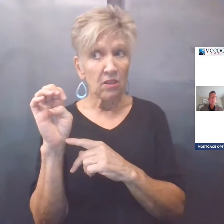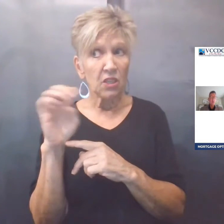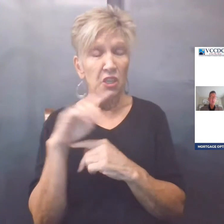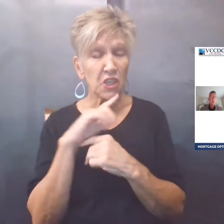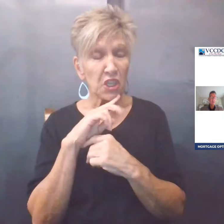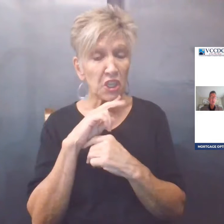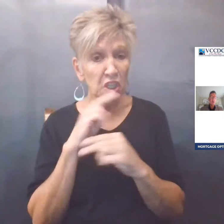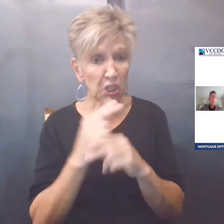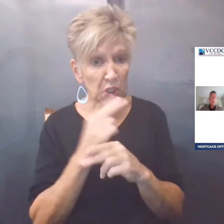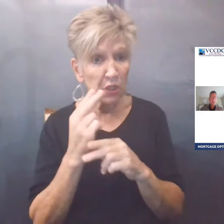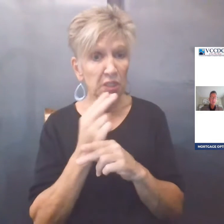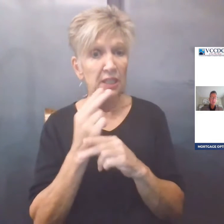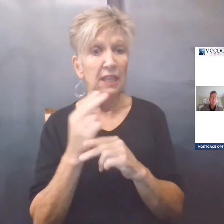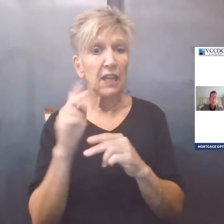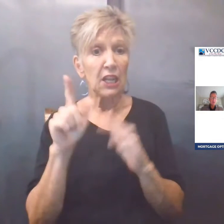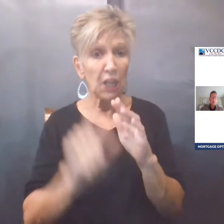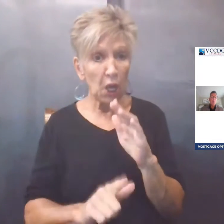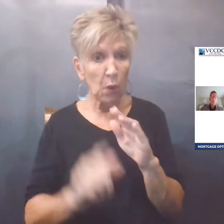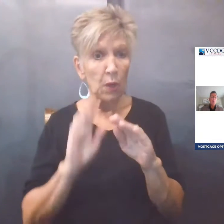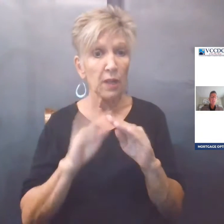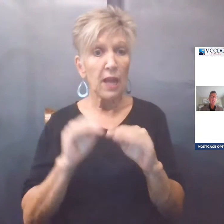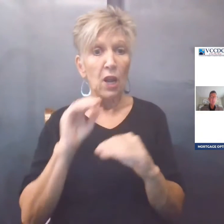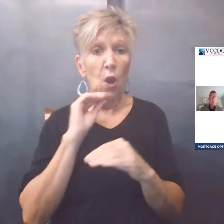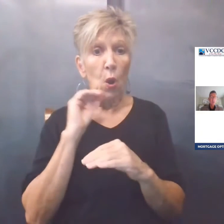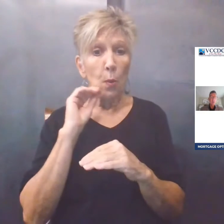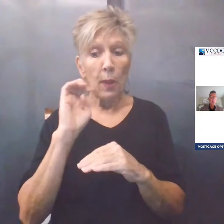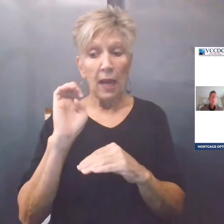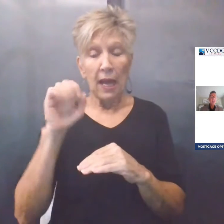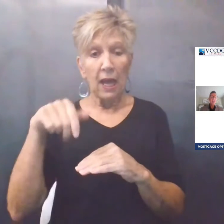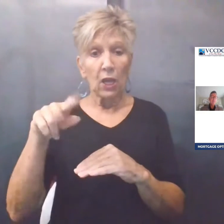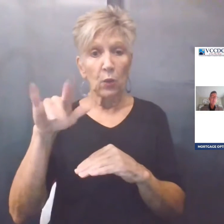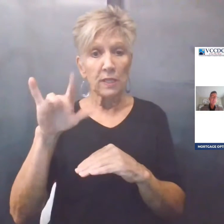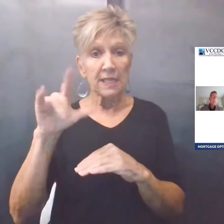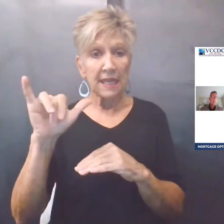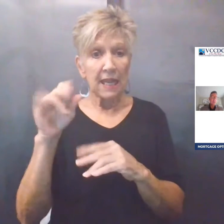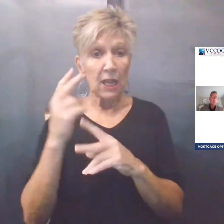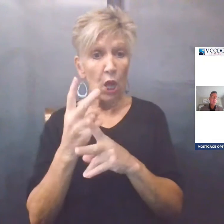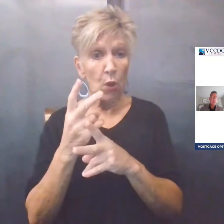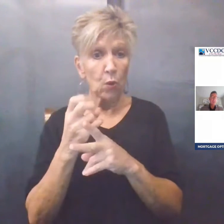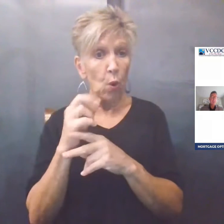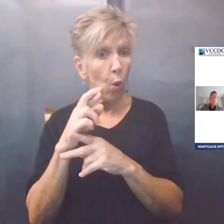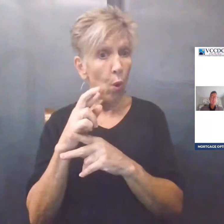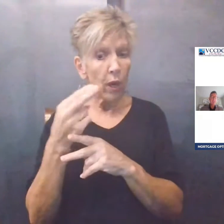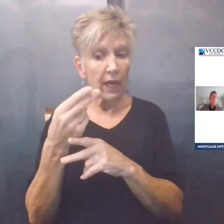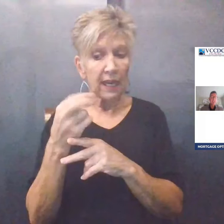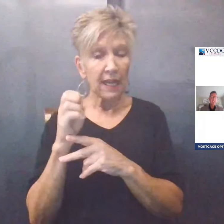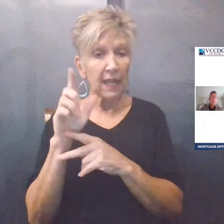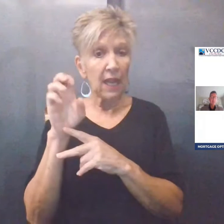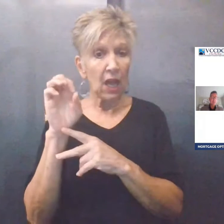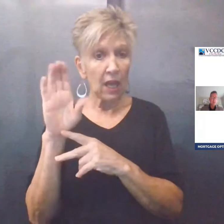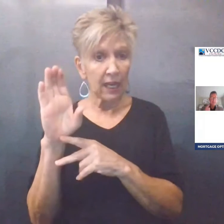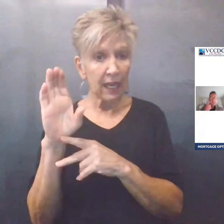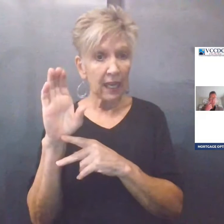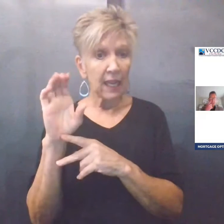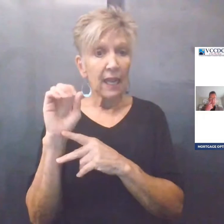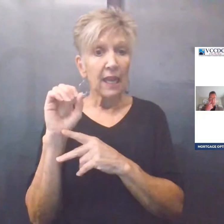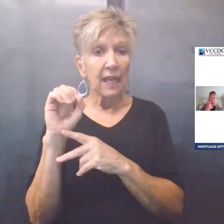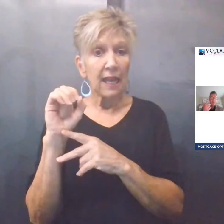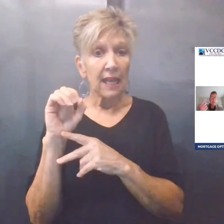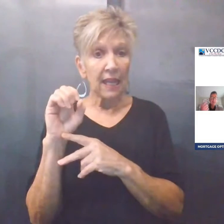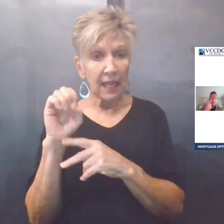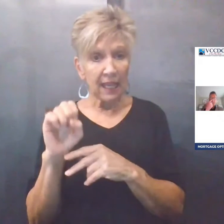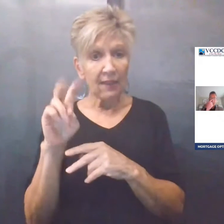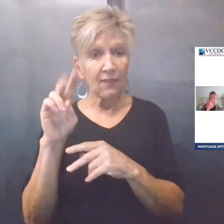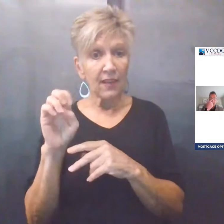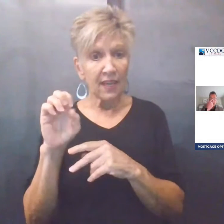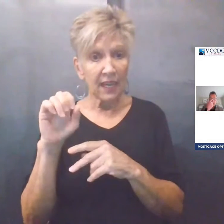generally lower than a home equity loan or a Heloc, even with the upcharge that you'll typically see with regards to cash out.